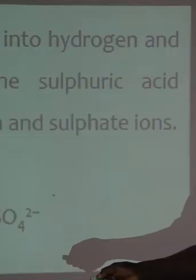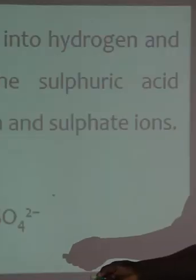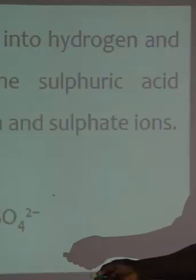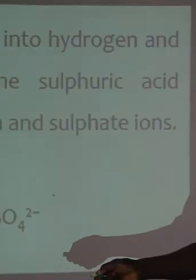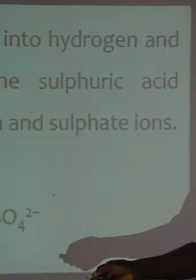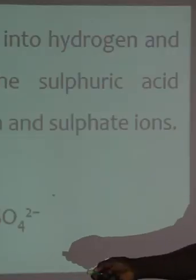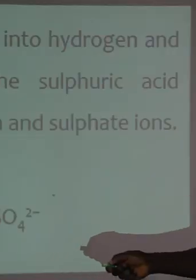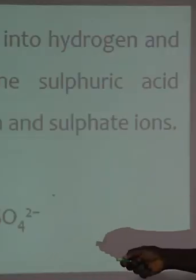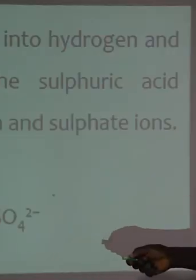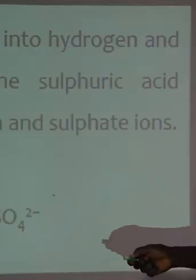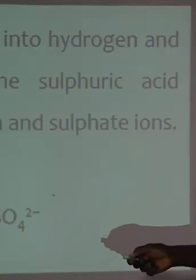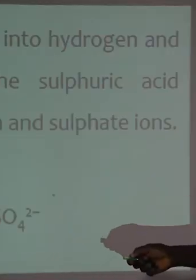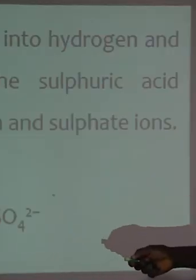H2SO4,